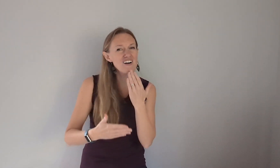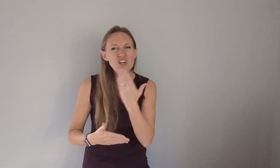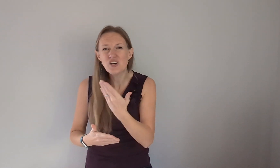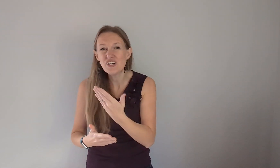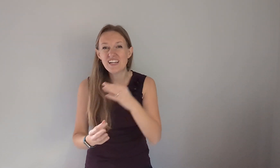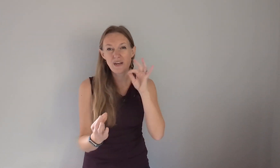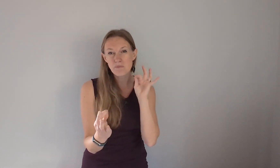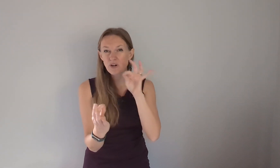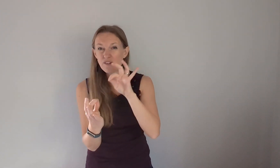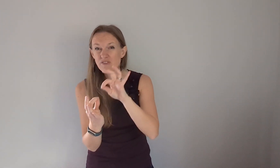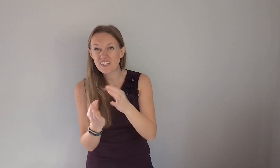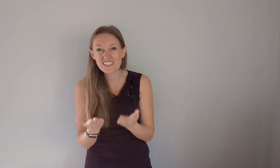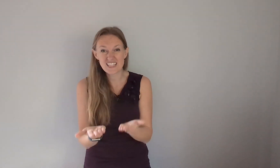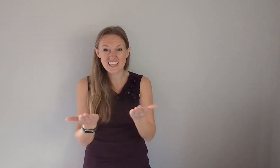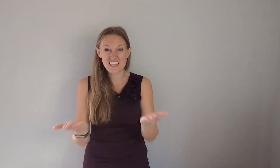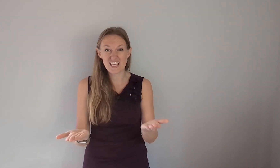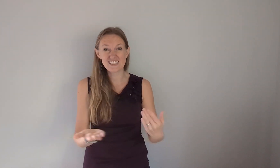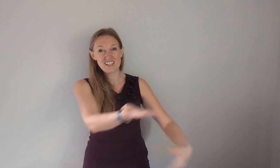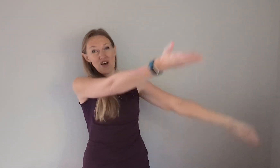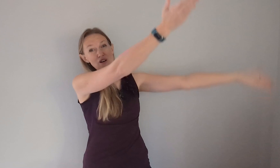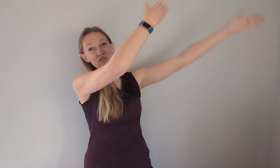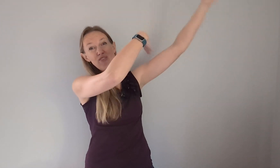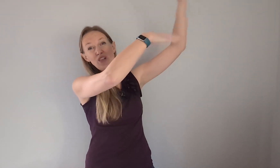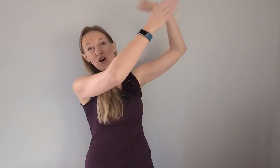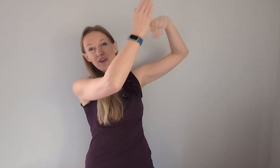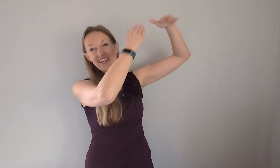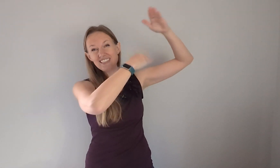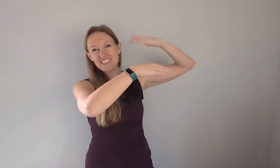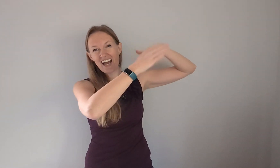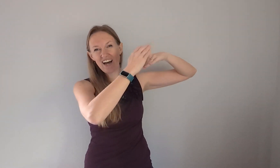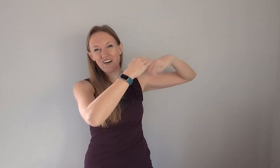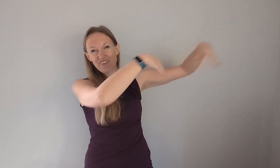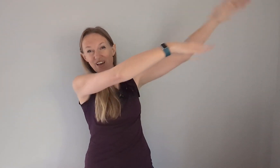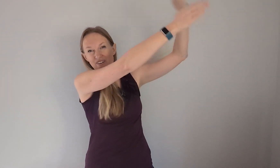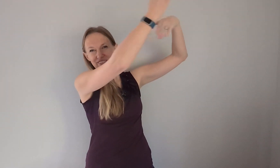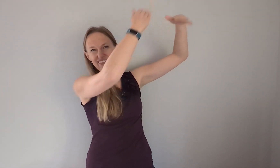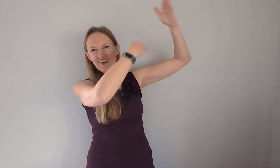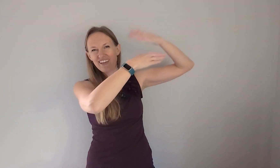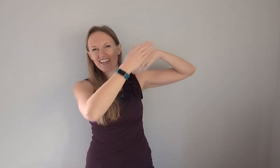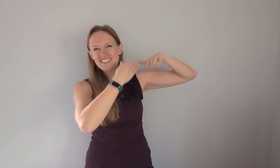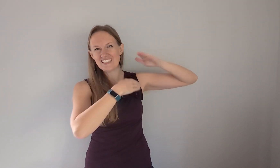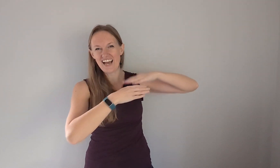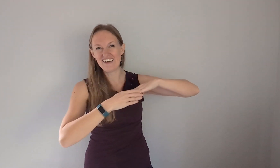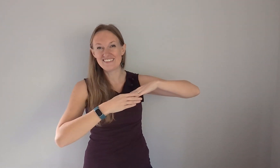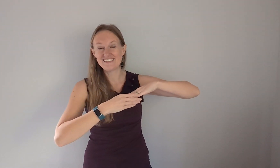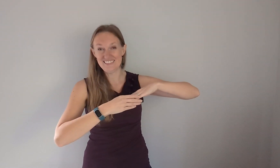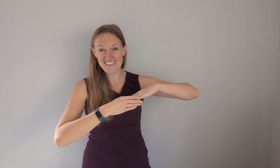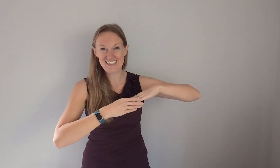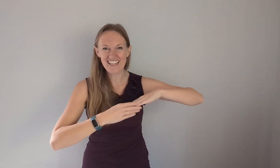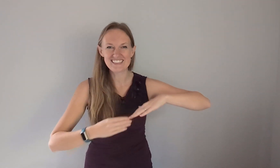all good and perfect things flowing down, flowing down. Okay, let's